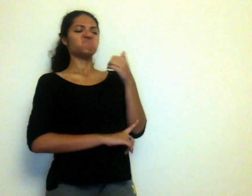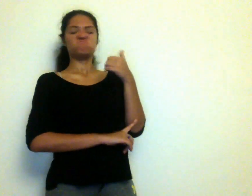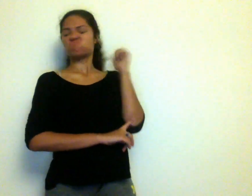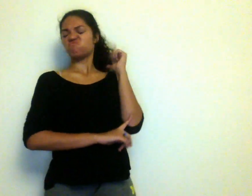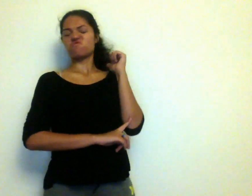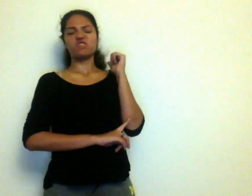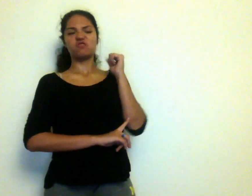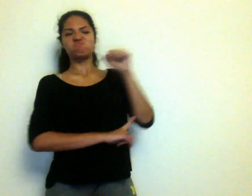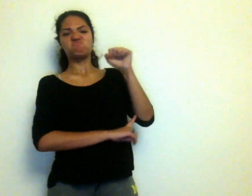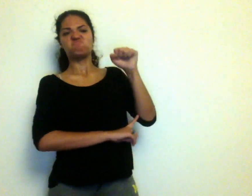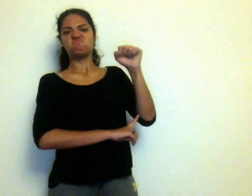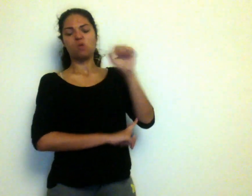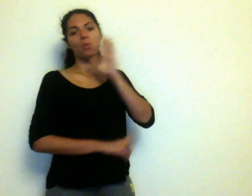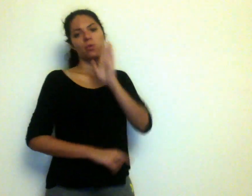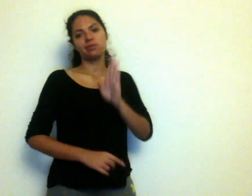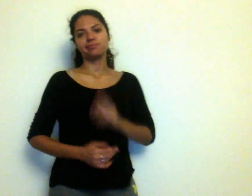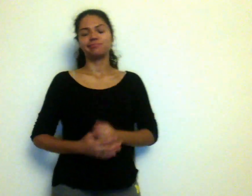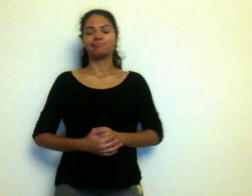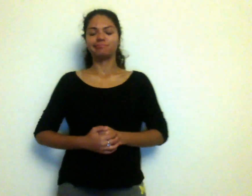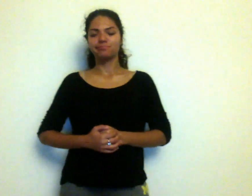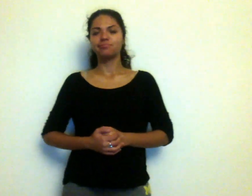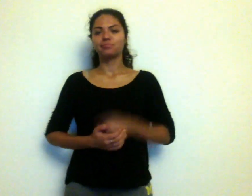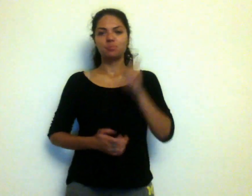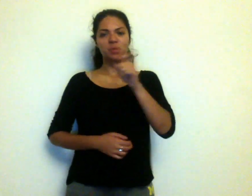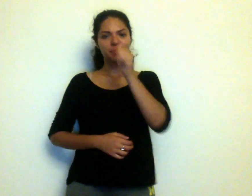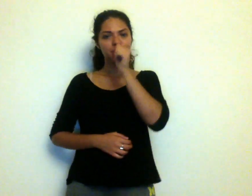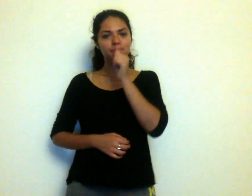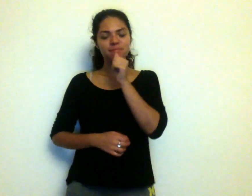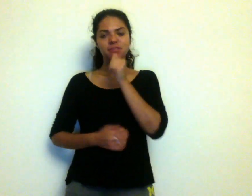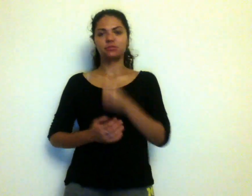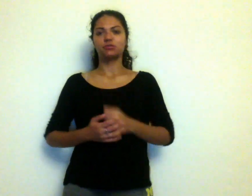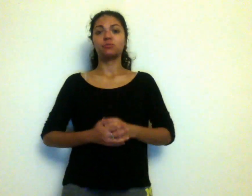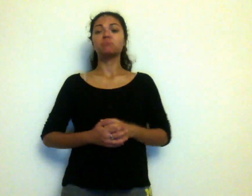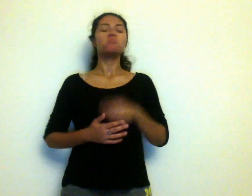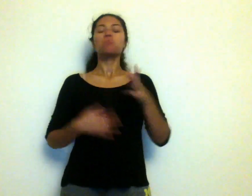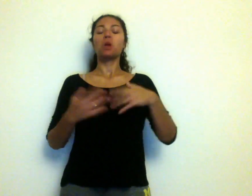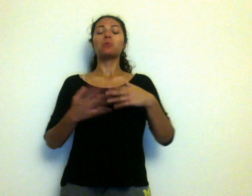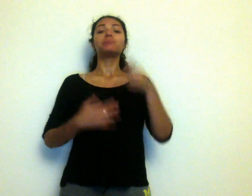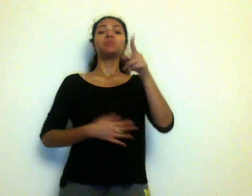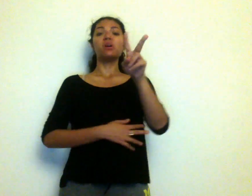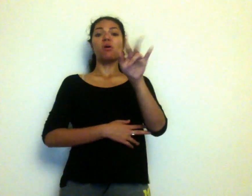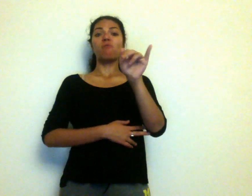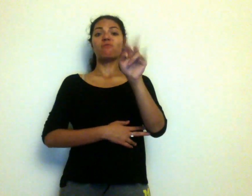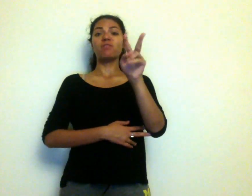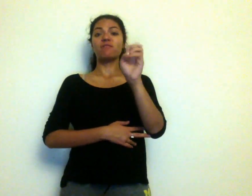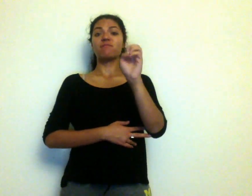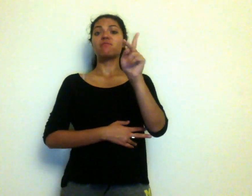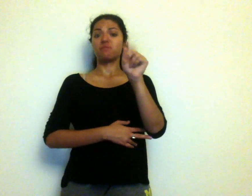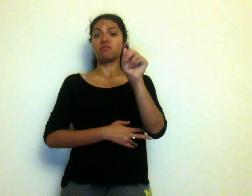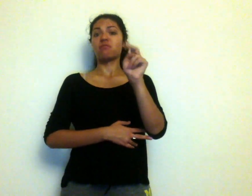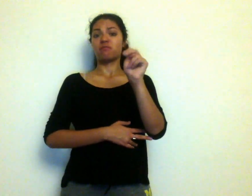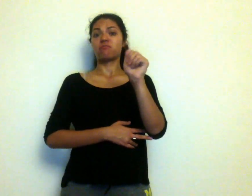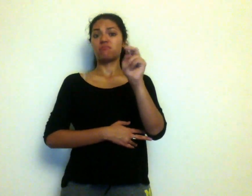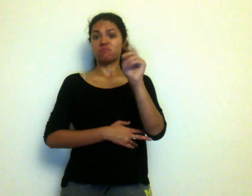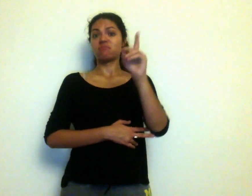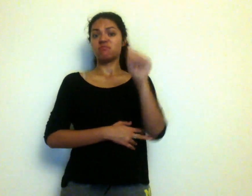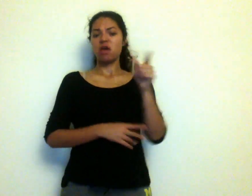and a racial nerve. And you see, this is very fascinating. I hate to get sidetracked, but I do a lot of lecturing on ethics.